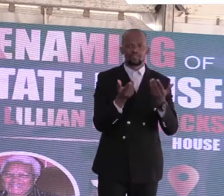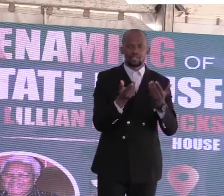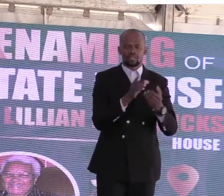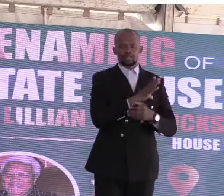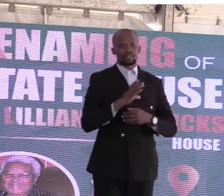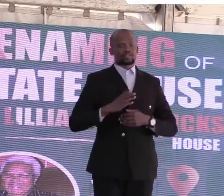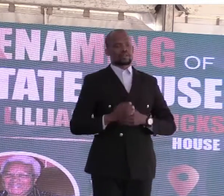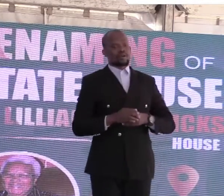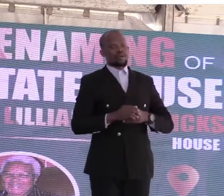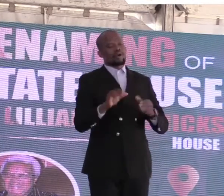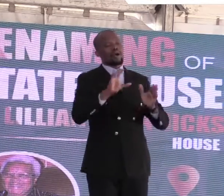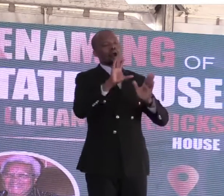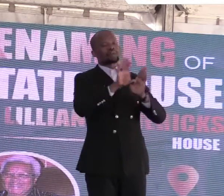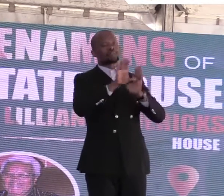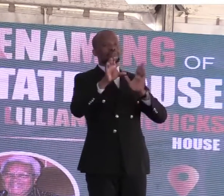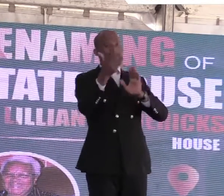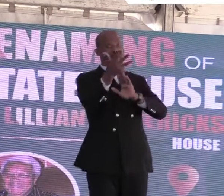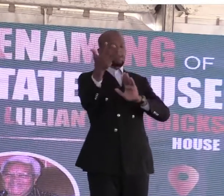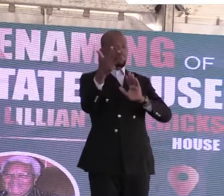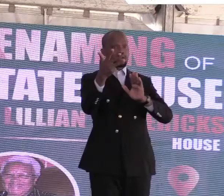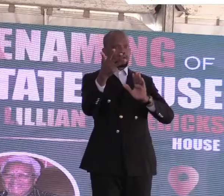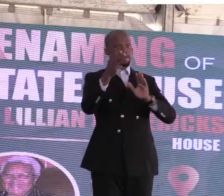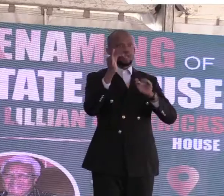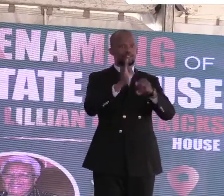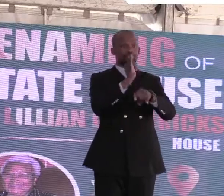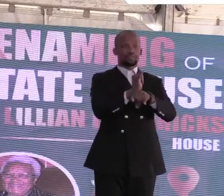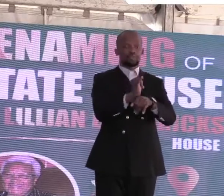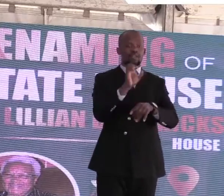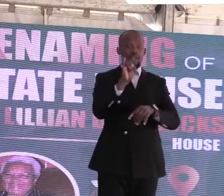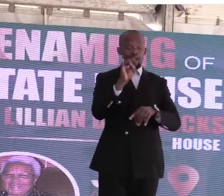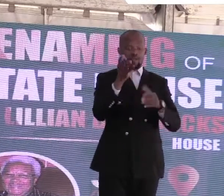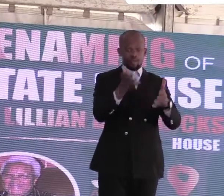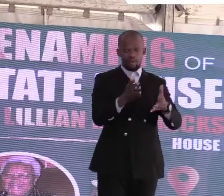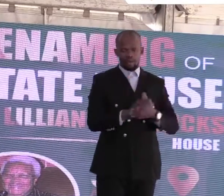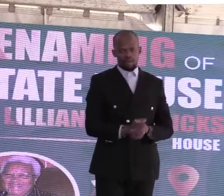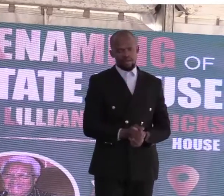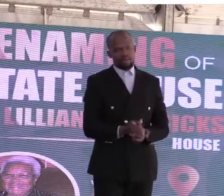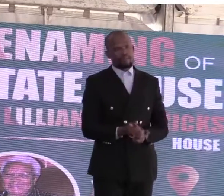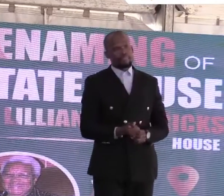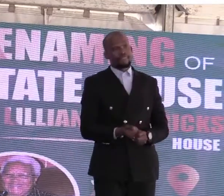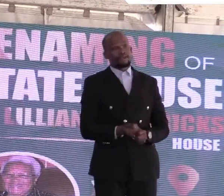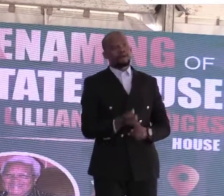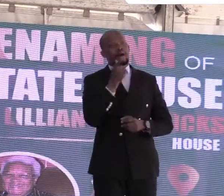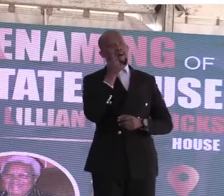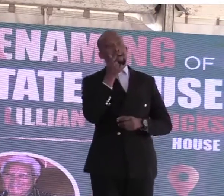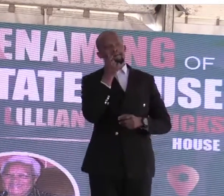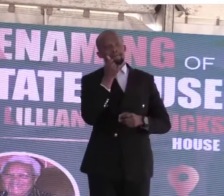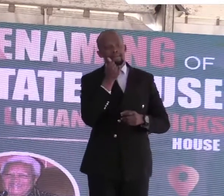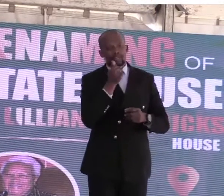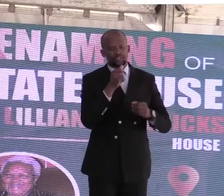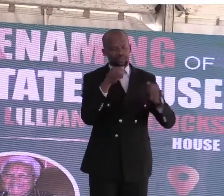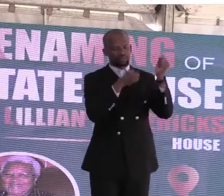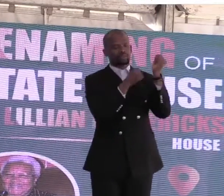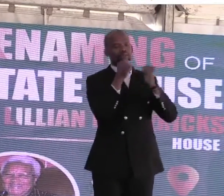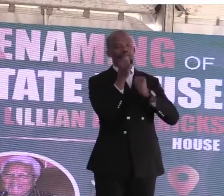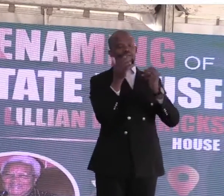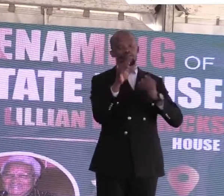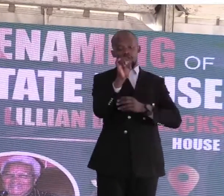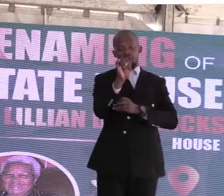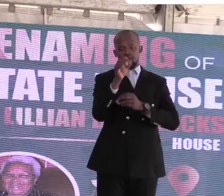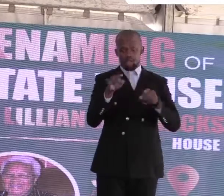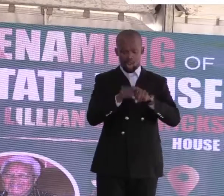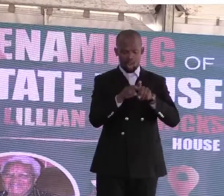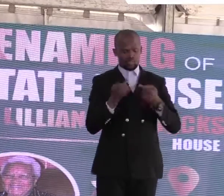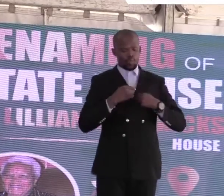caucus, Chapter 9 institutions, if they are available, men's formation. As we celebrate Women's Month,